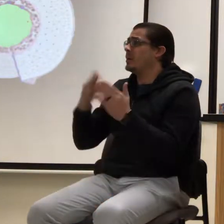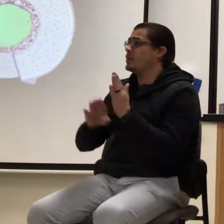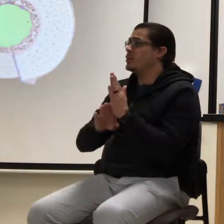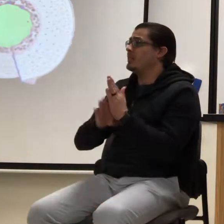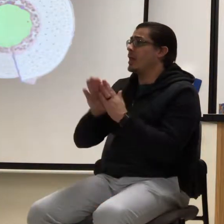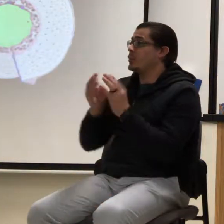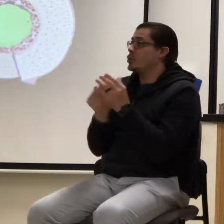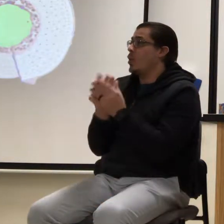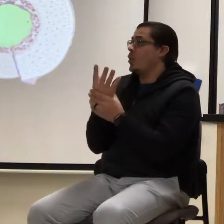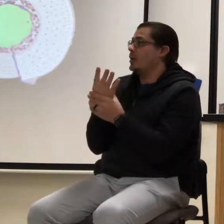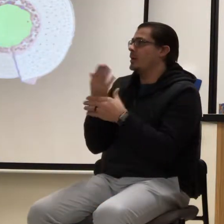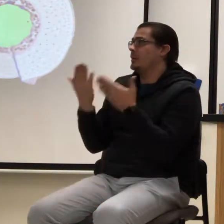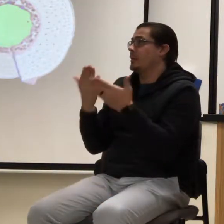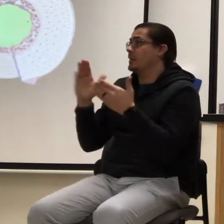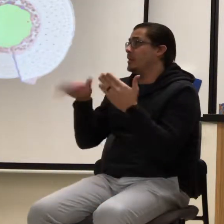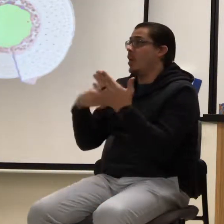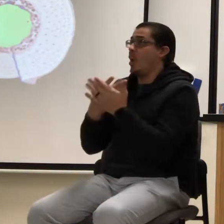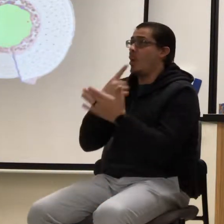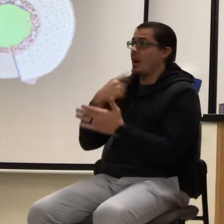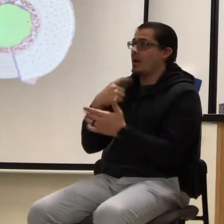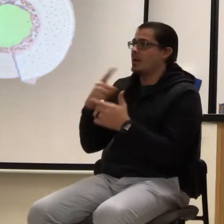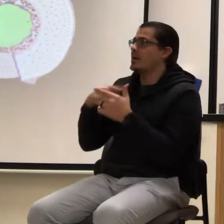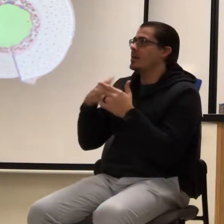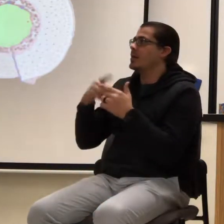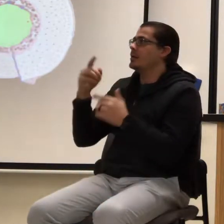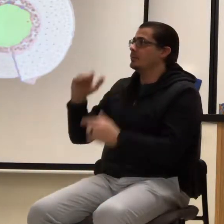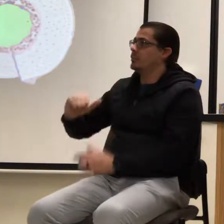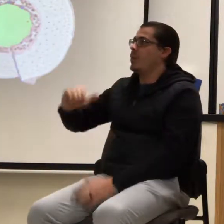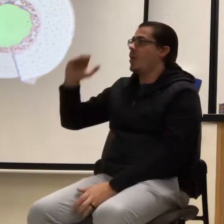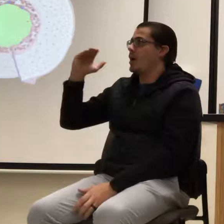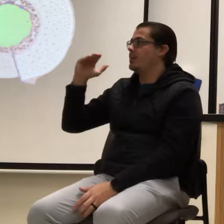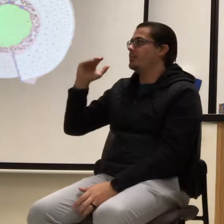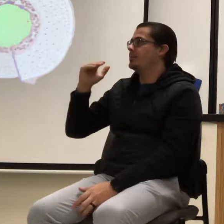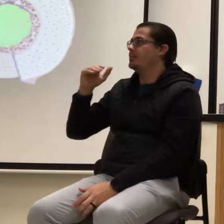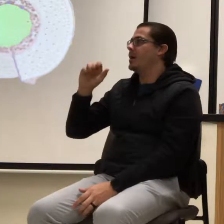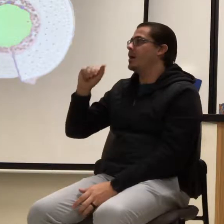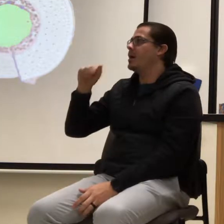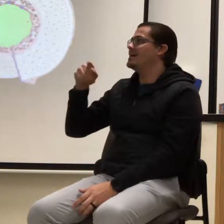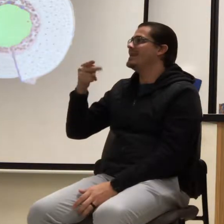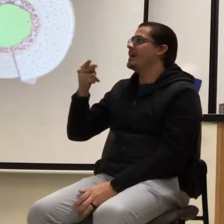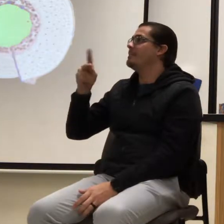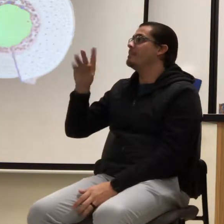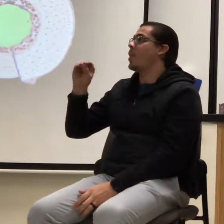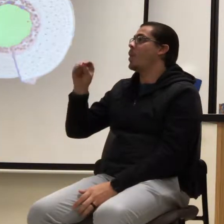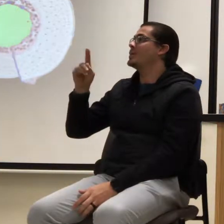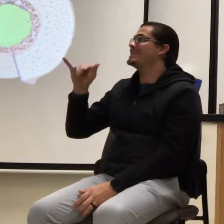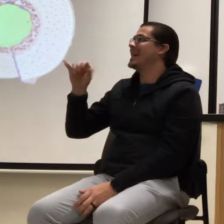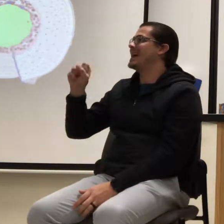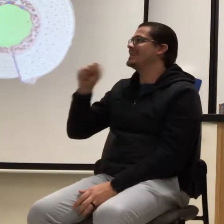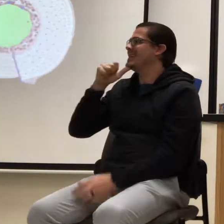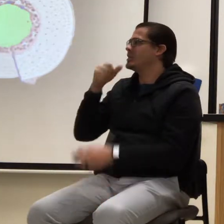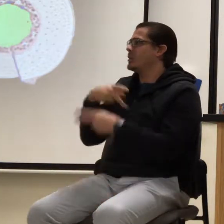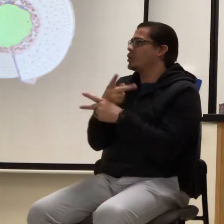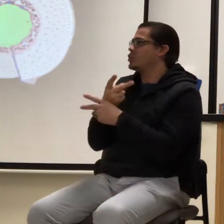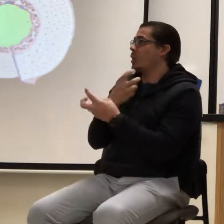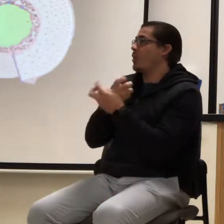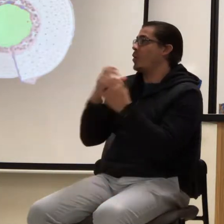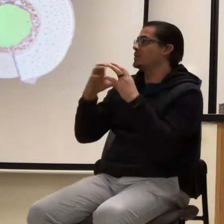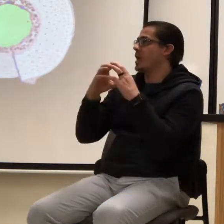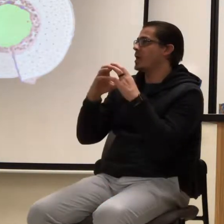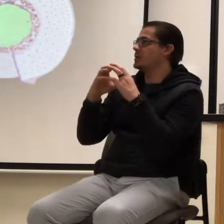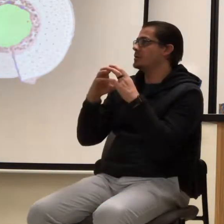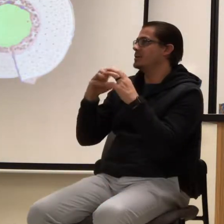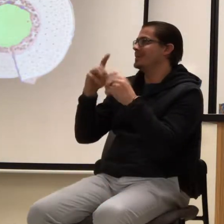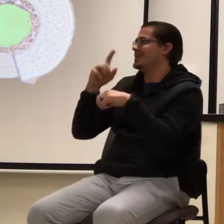marrow. But then as adipocytes infiltrate, it becomes yellow marrow. It doesn't produce the bone cells. By the